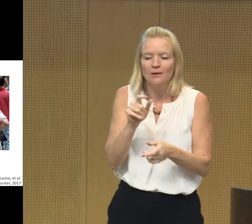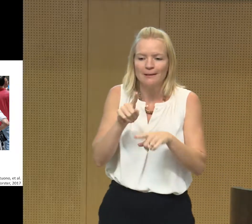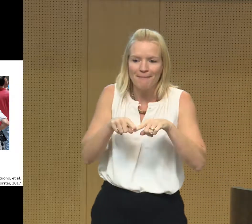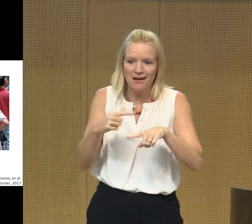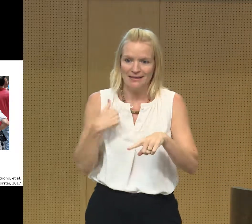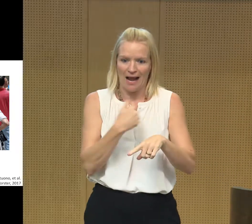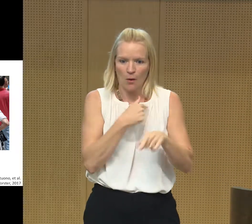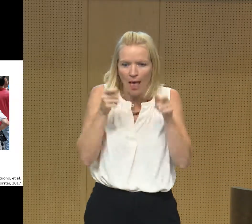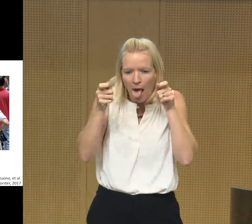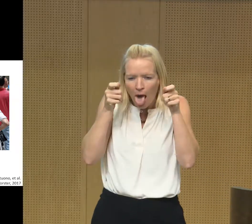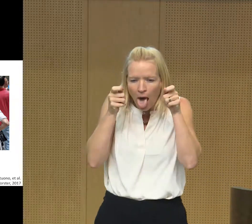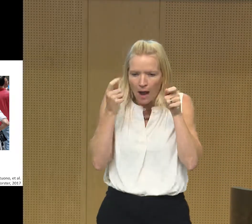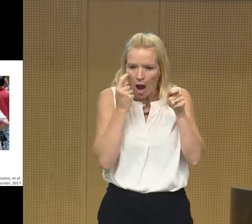what we watch